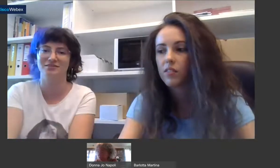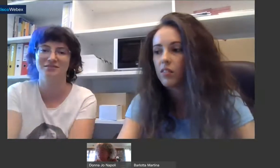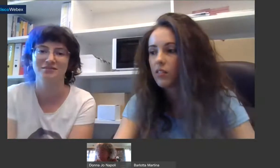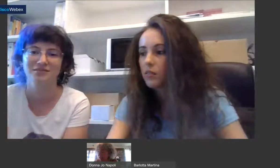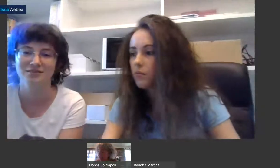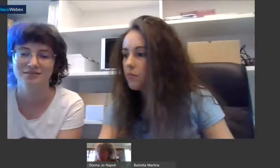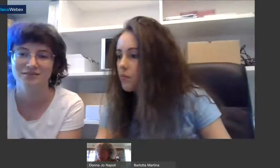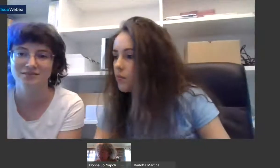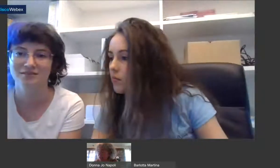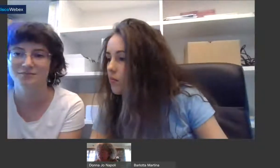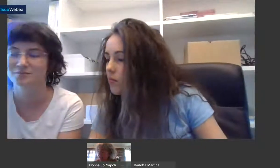Okay.